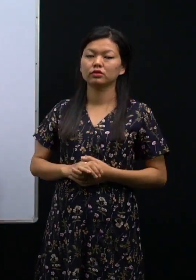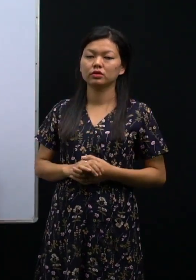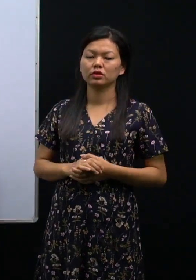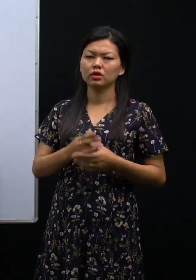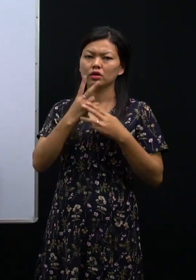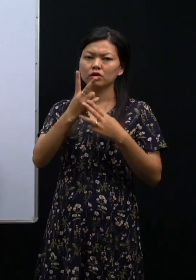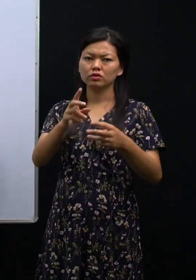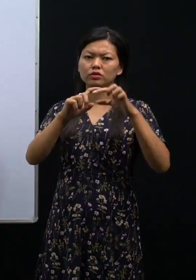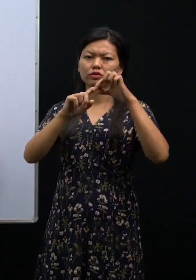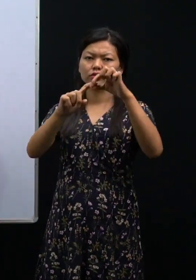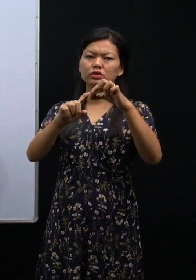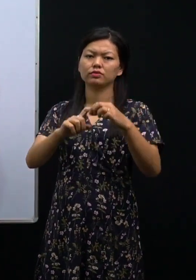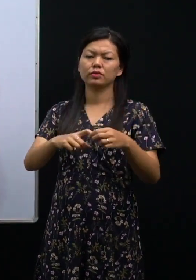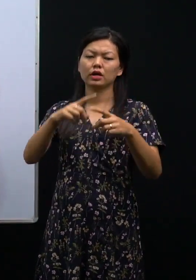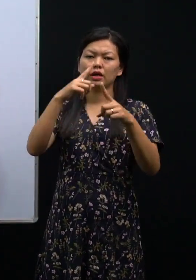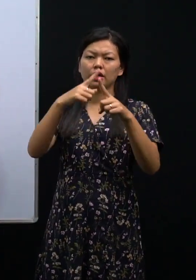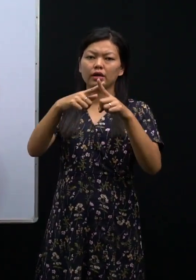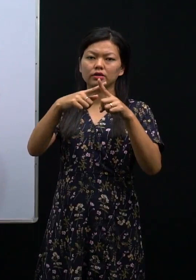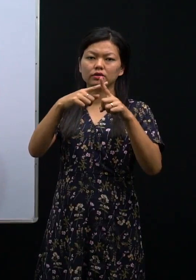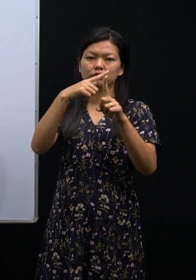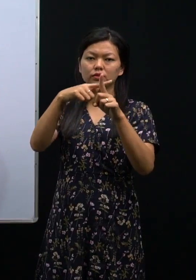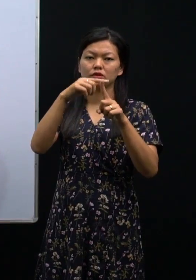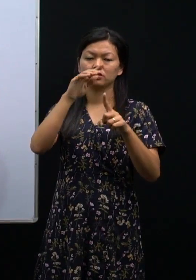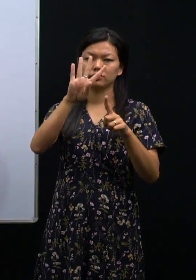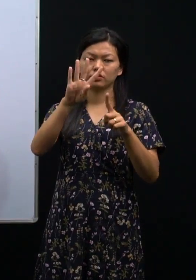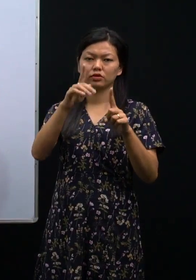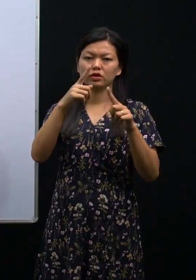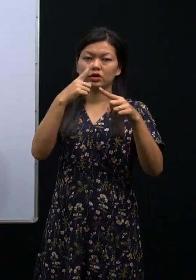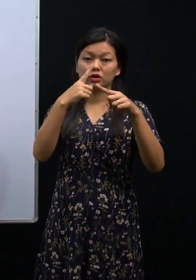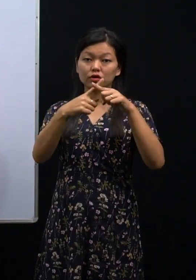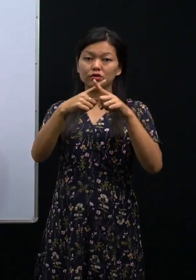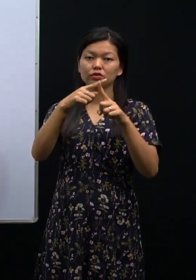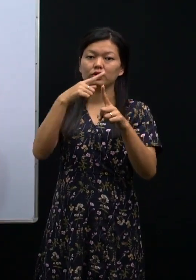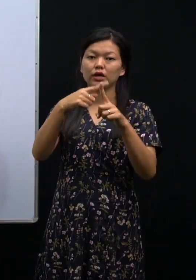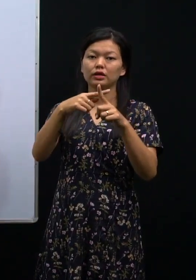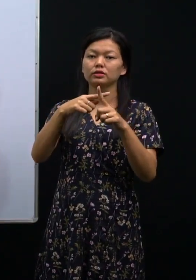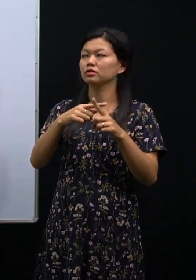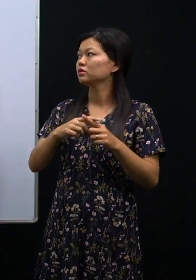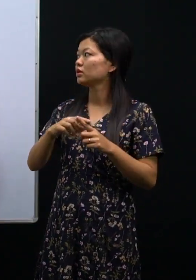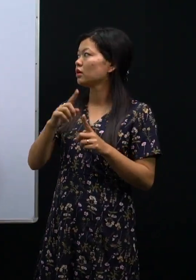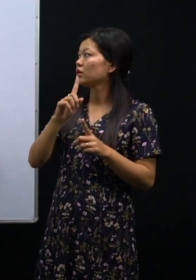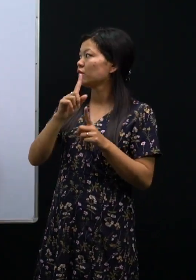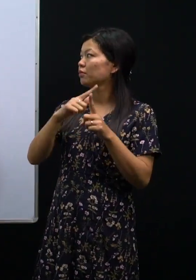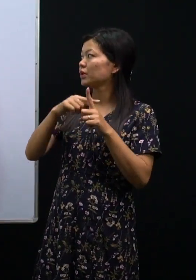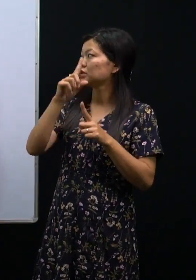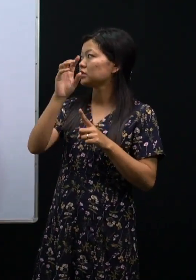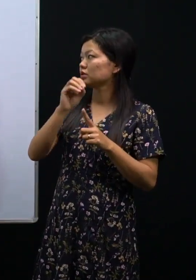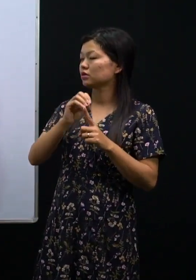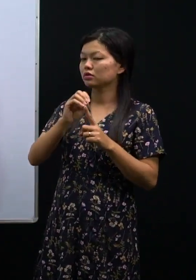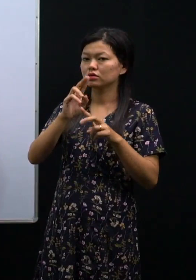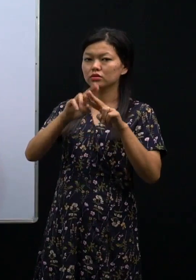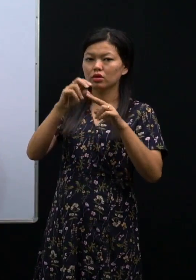at here, these questions. X plus 4 into x plus 10. How you have to solve? You remember the formula